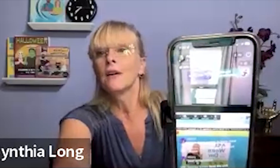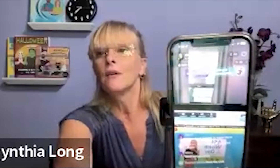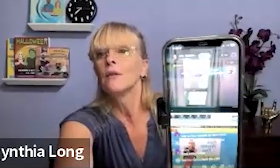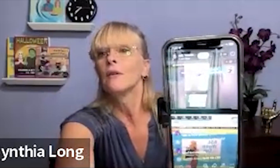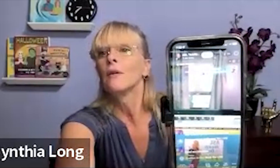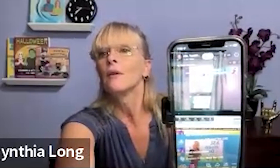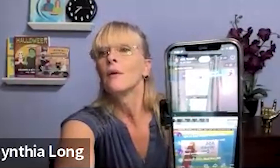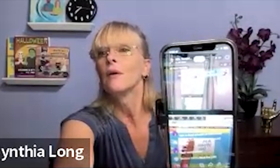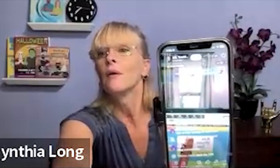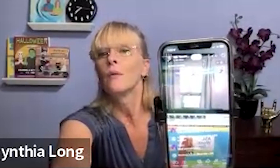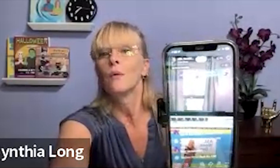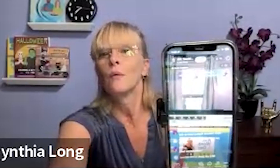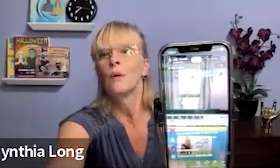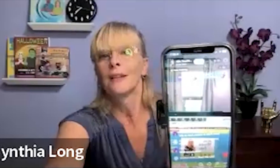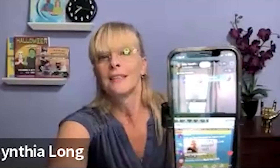ASL Word of the Day.